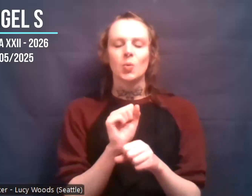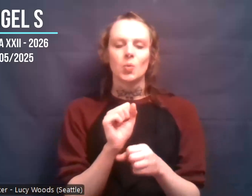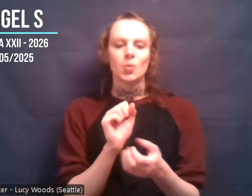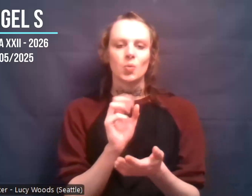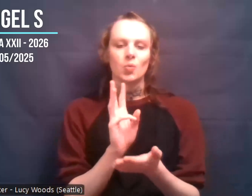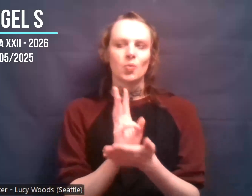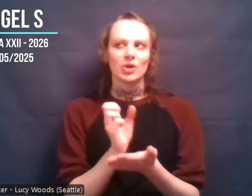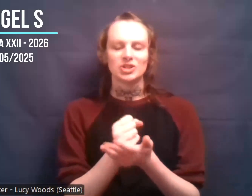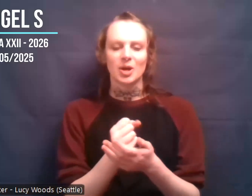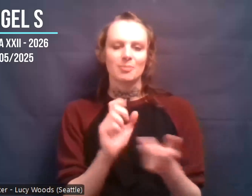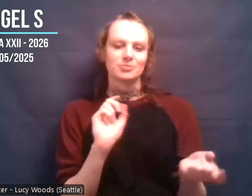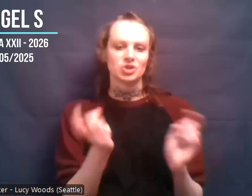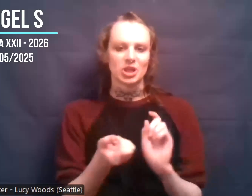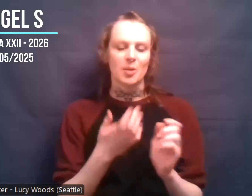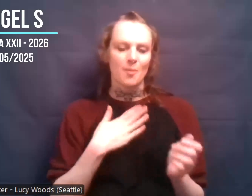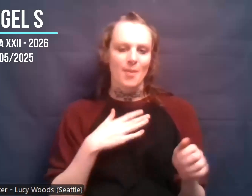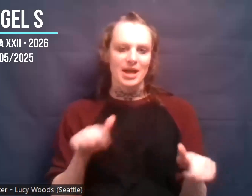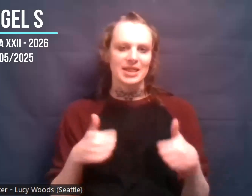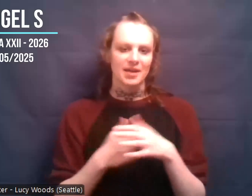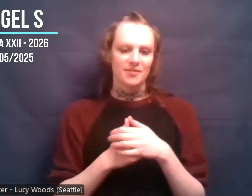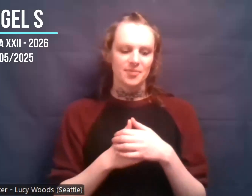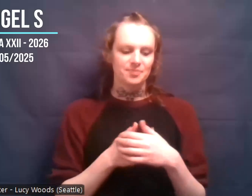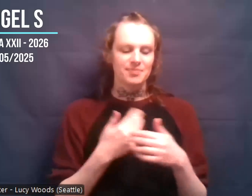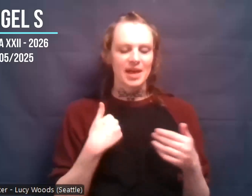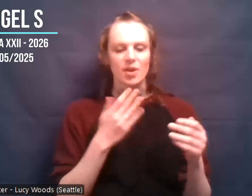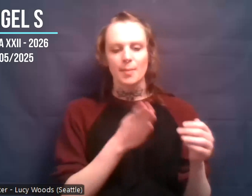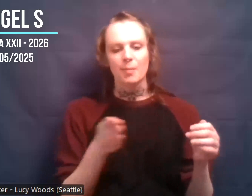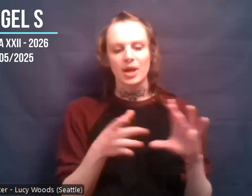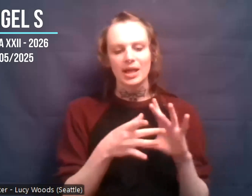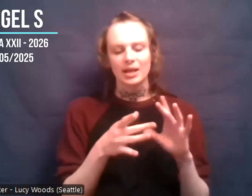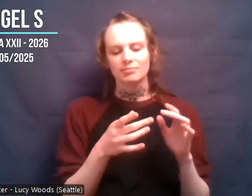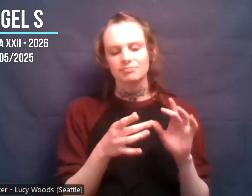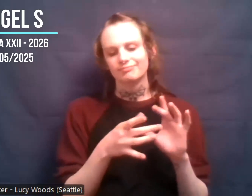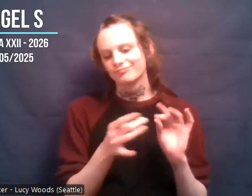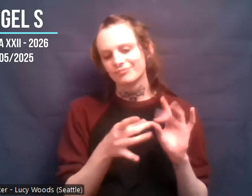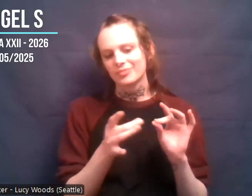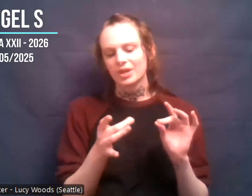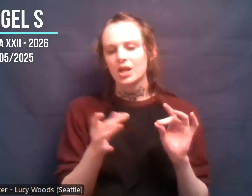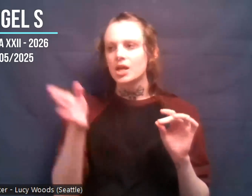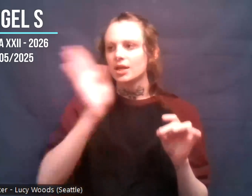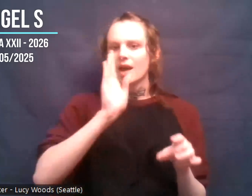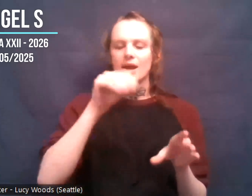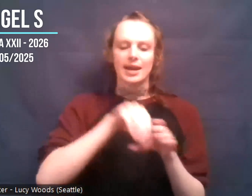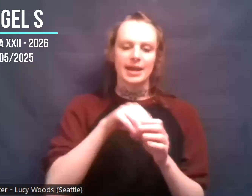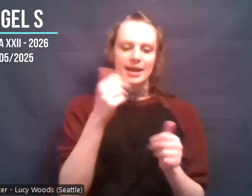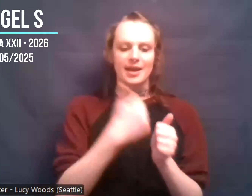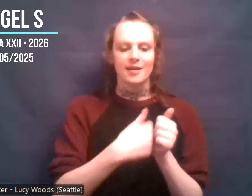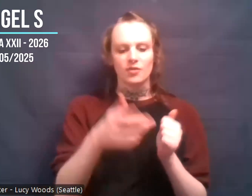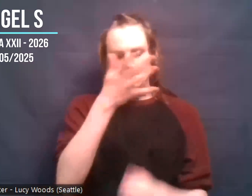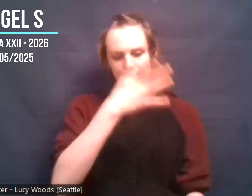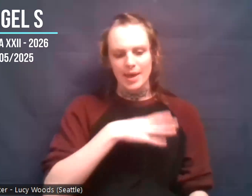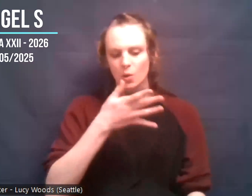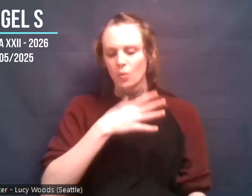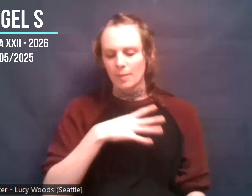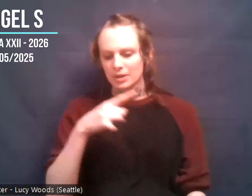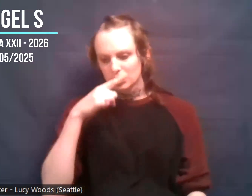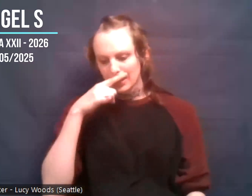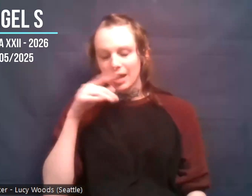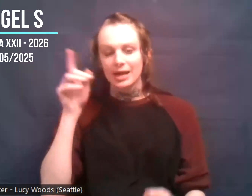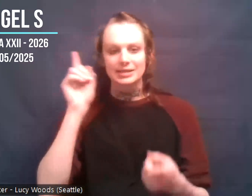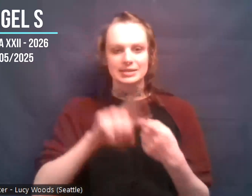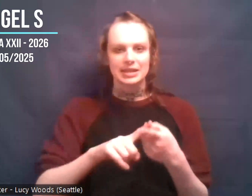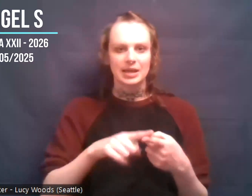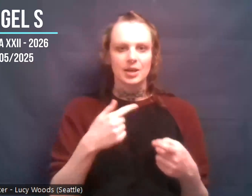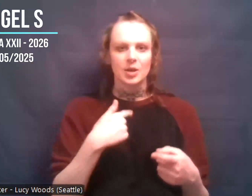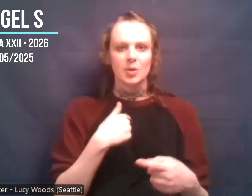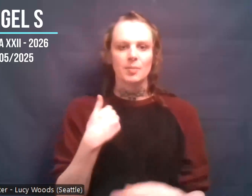the idea of God is in every man, woman, and child. And I didn't really believe that until I had that experience at